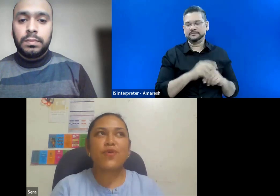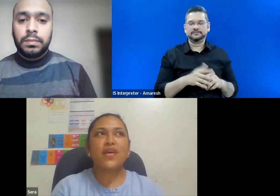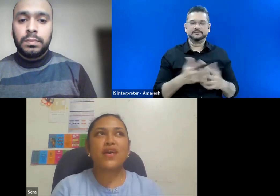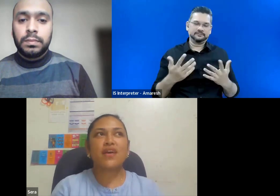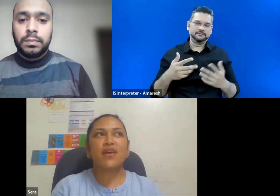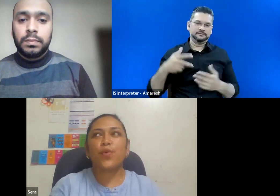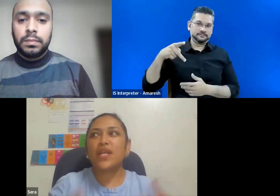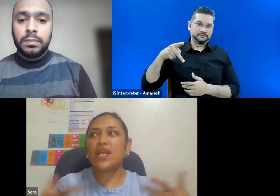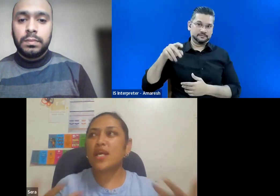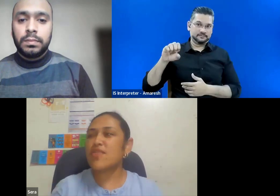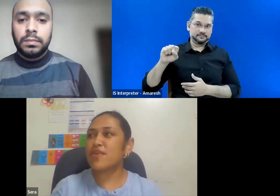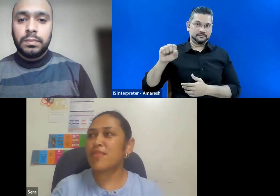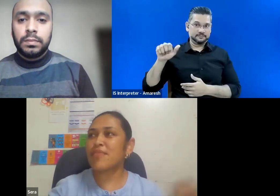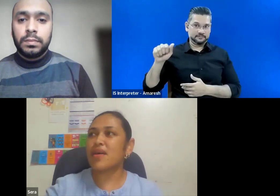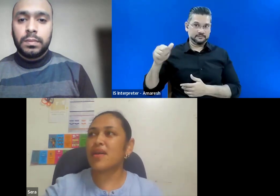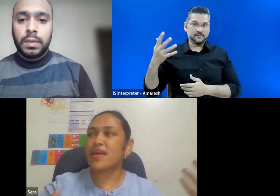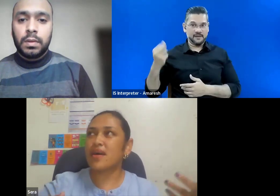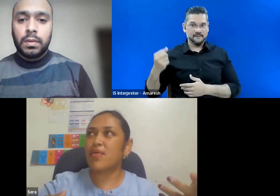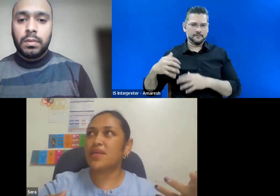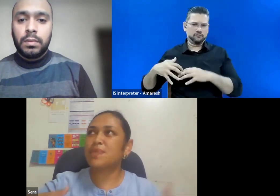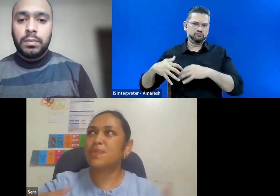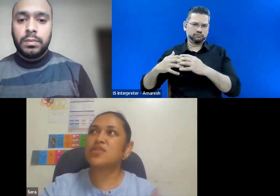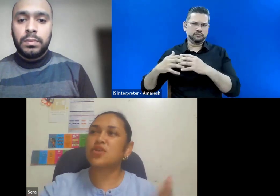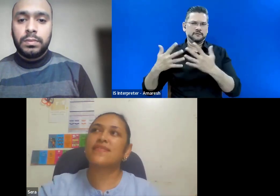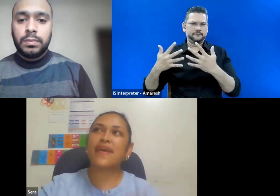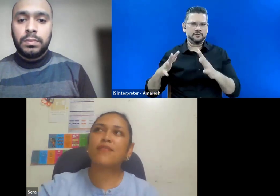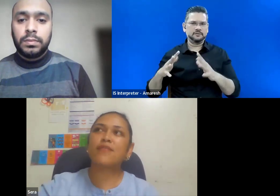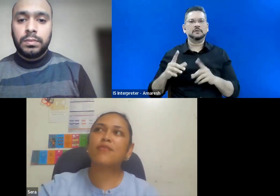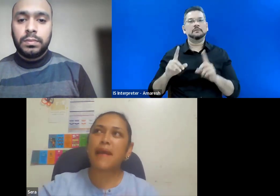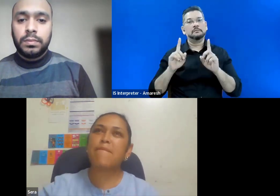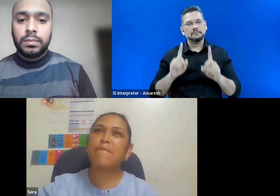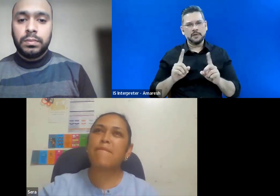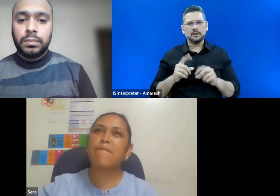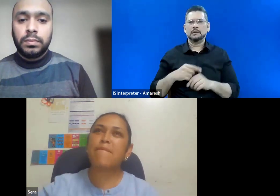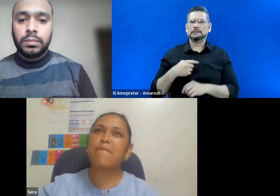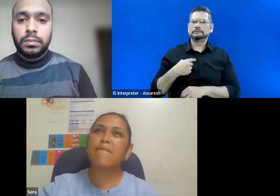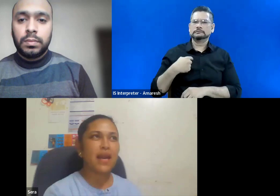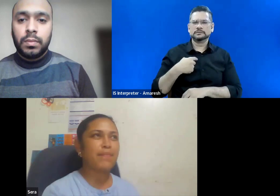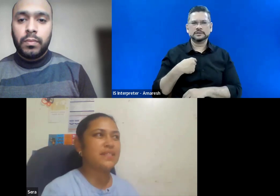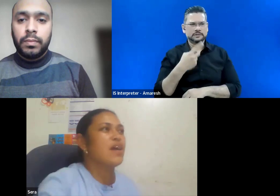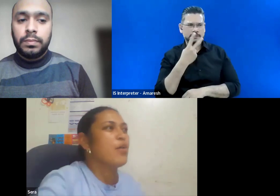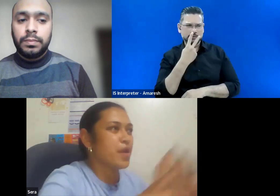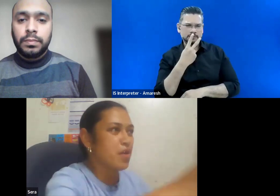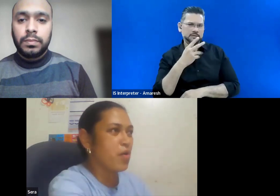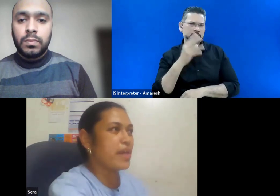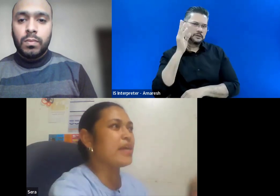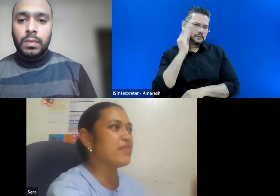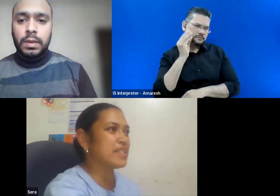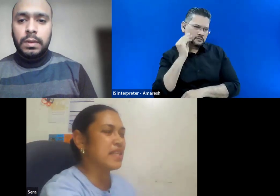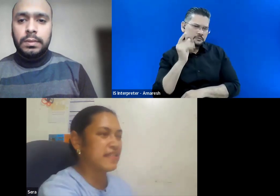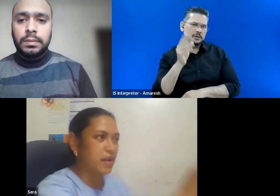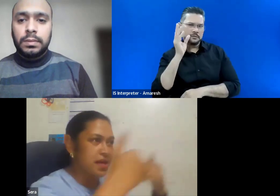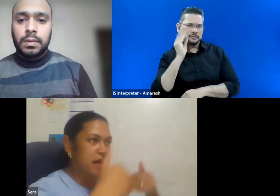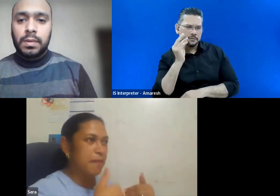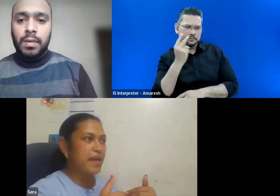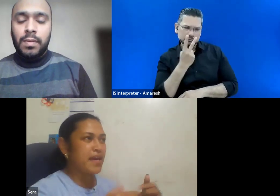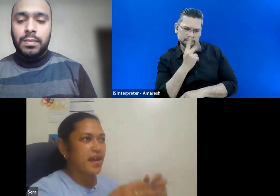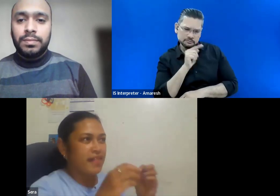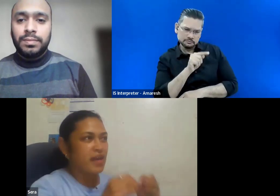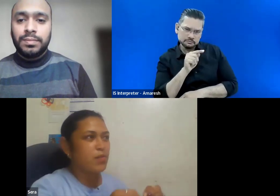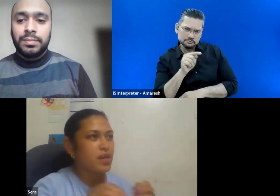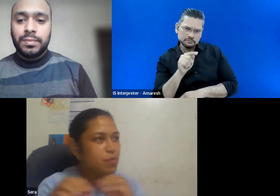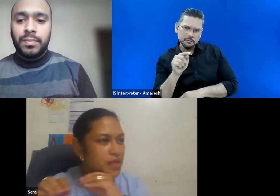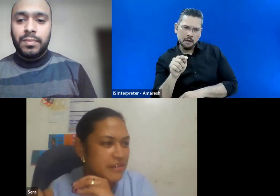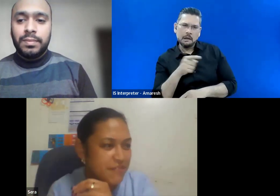exists, we learn from like our experience on a day-to-day basis. Like something happens, we go and address it, and then we come